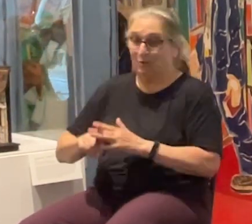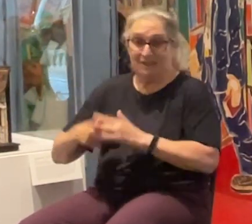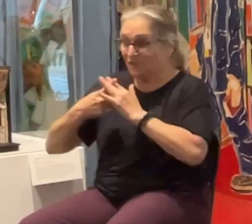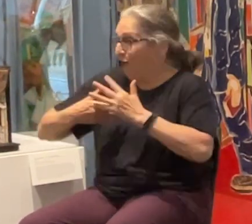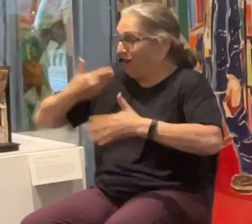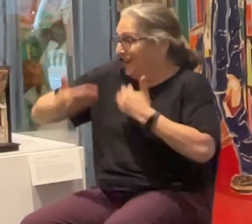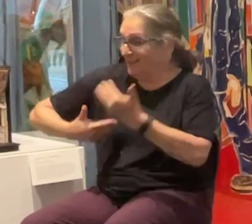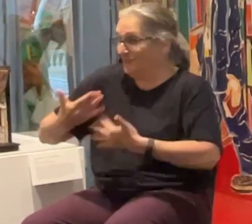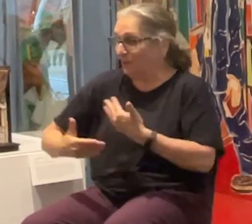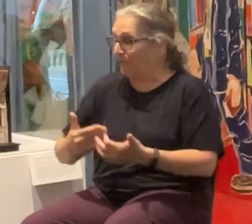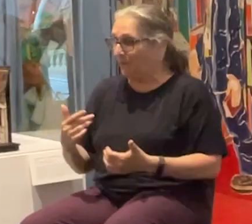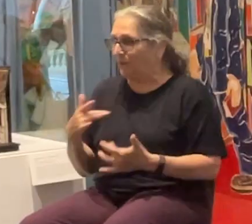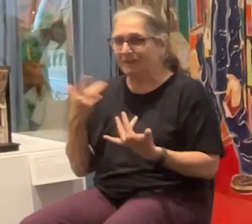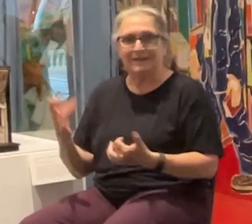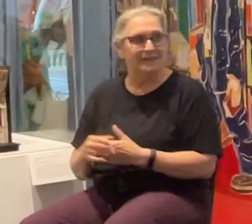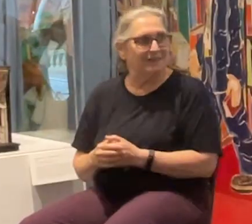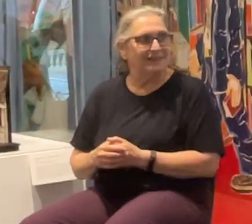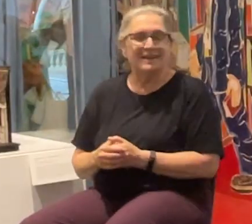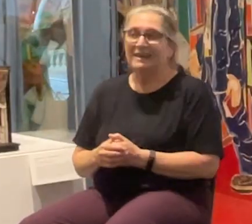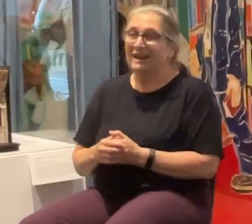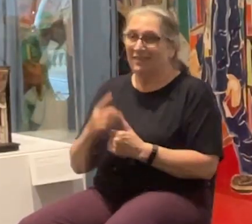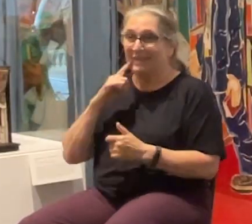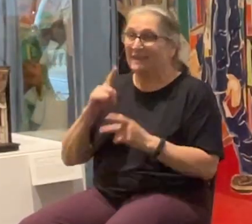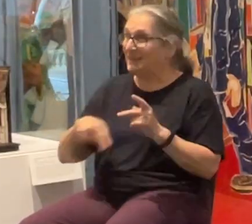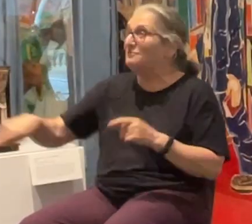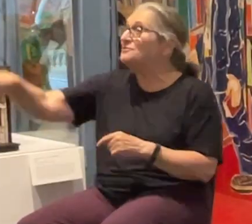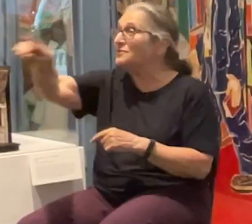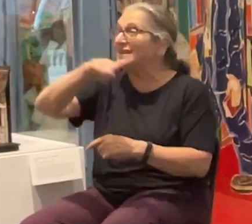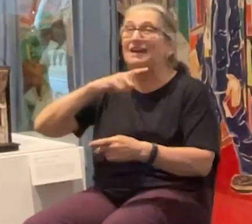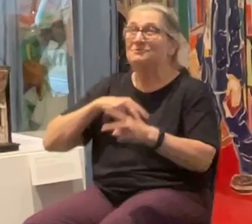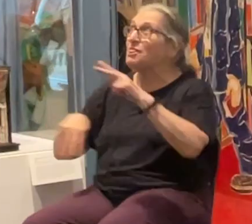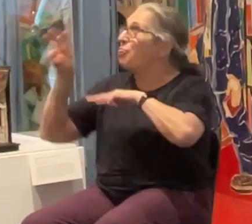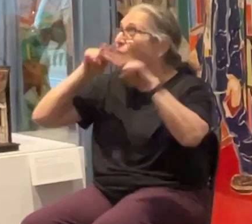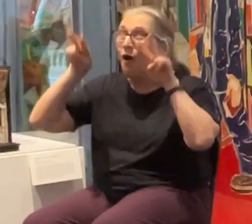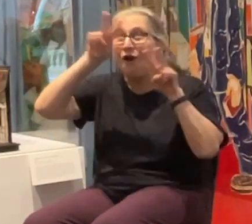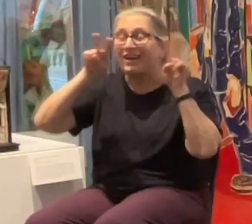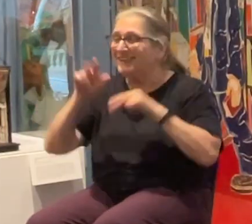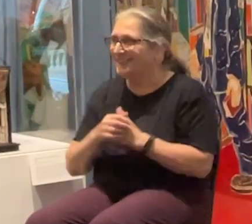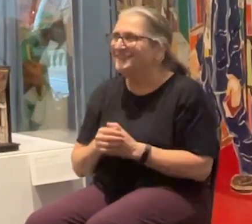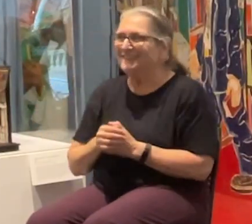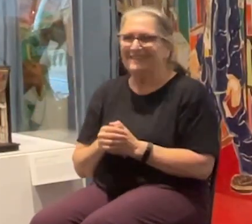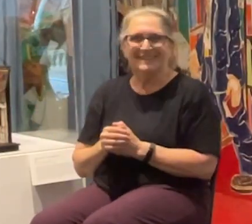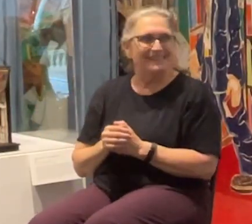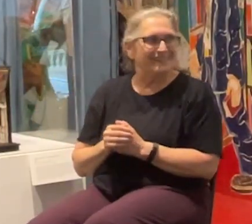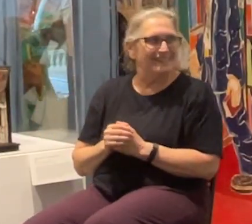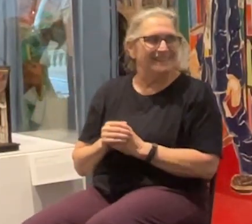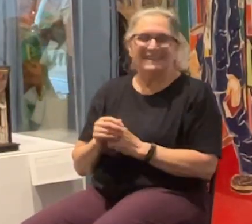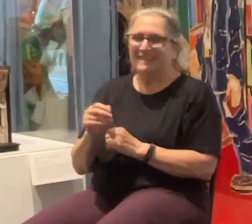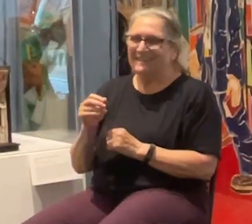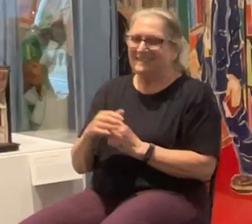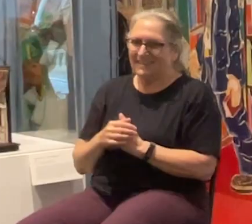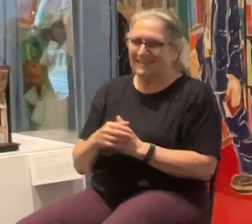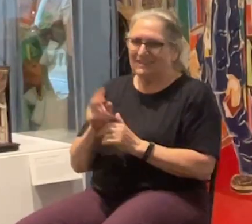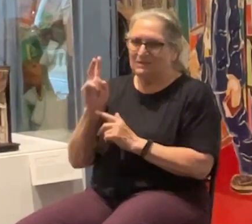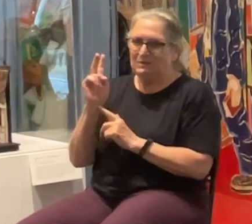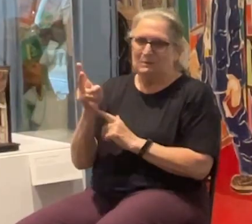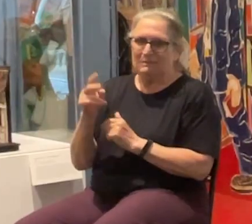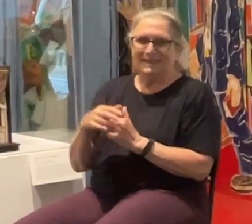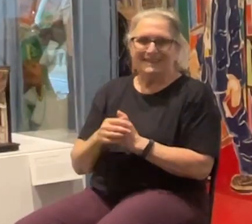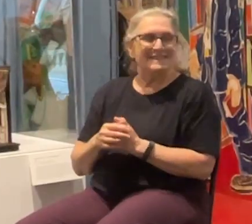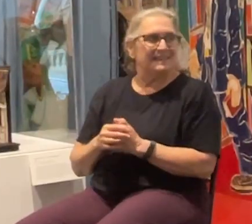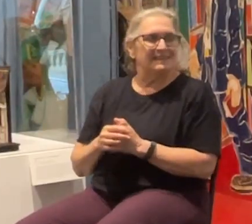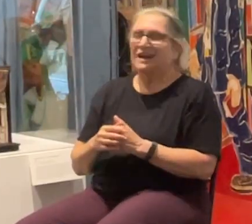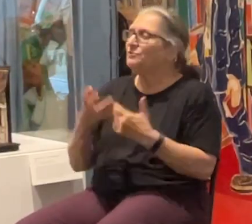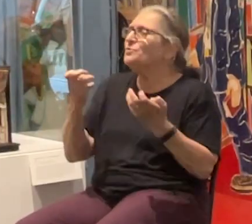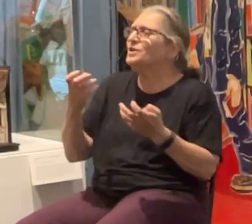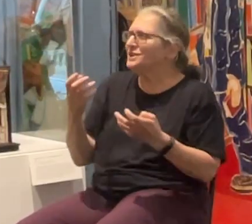much there. I think everyone's dying to get in there and I know, it's 2 minutes till 3, so this seems like a good point to close. And